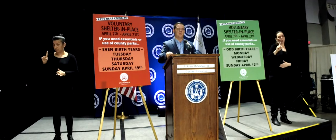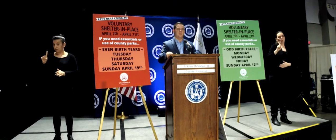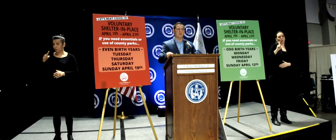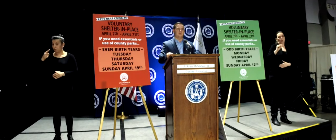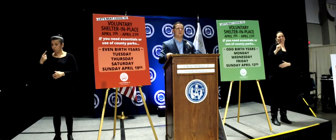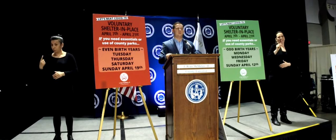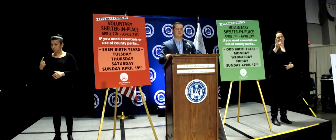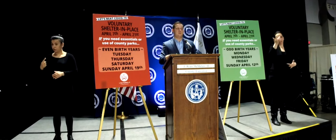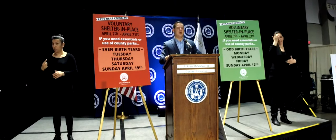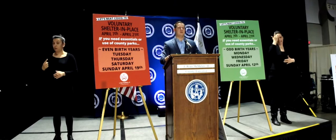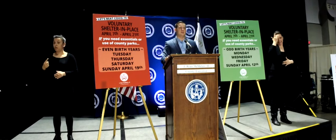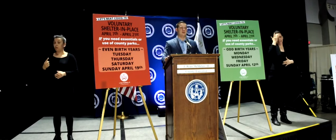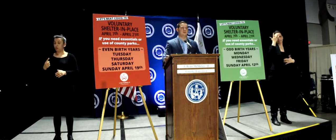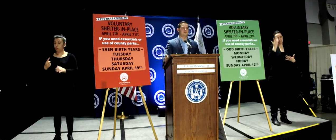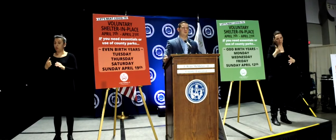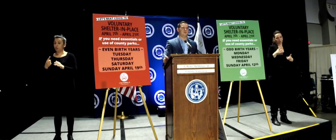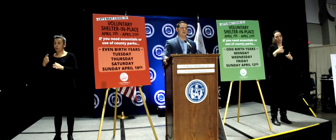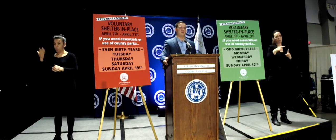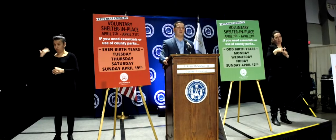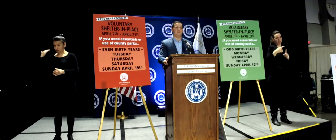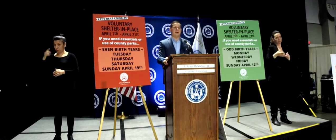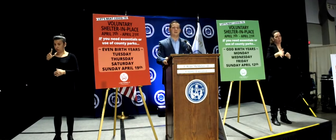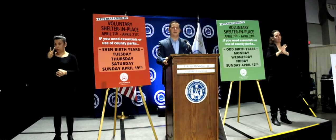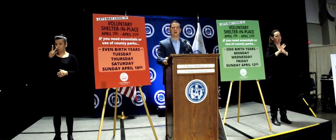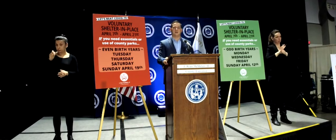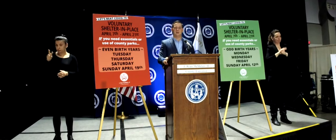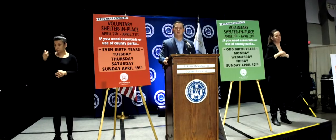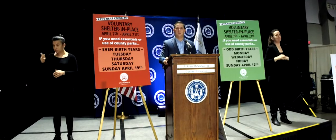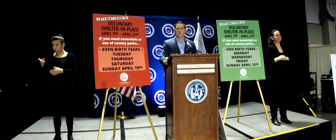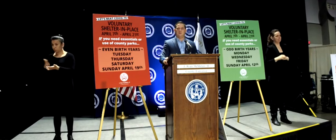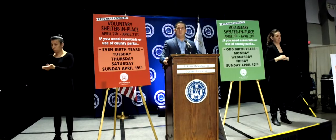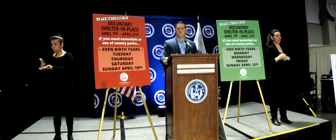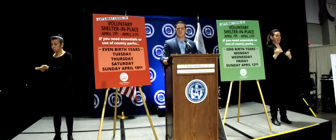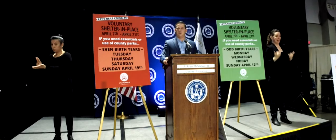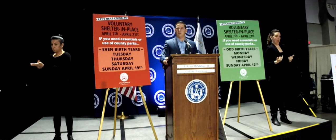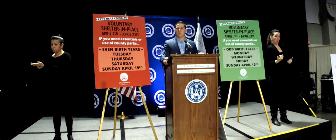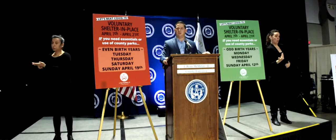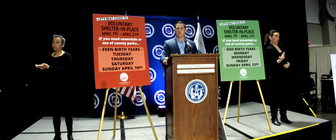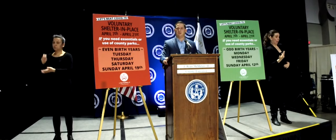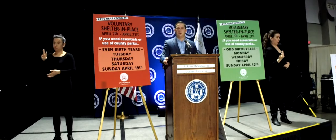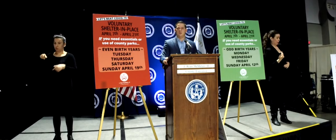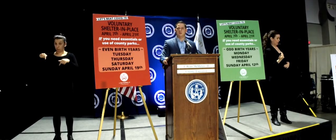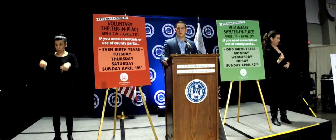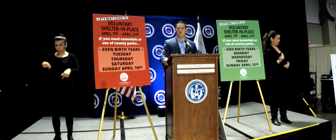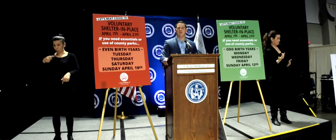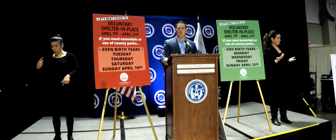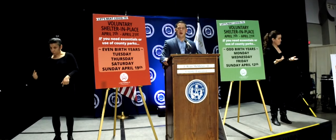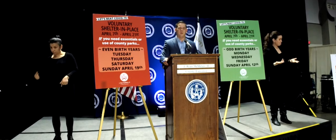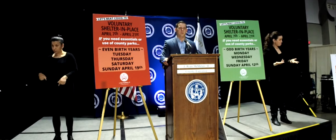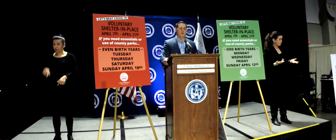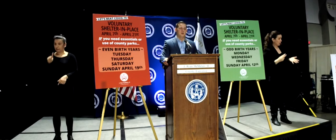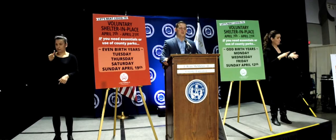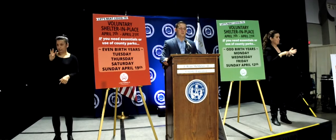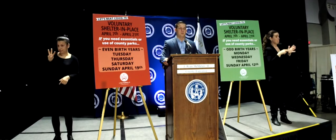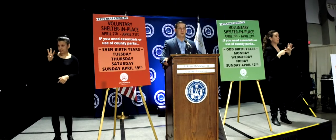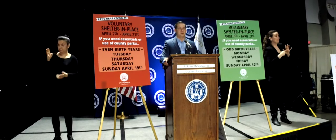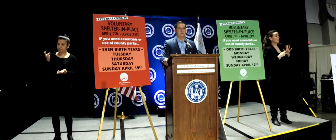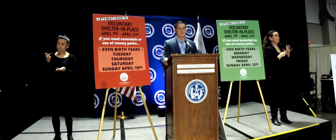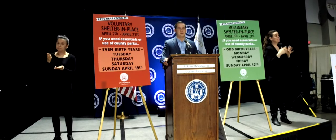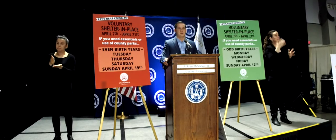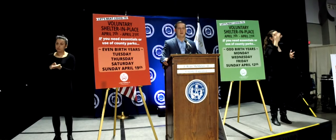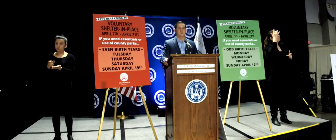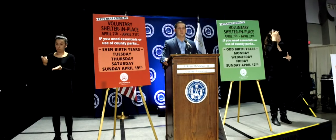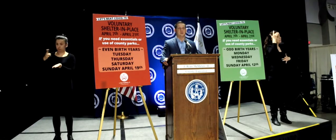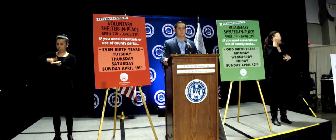It's probably, I would say this is the first time we've had back-to-back 15, 13 numbers in that range in a while. And so people